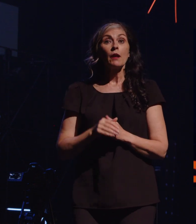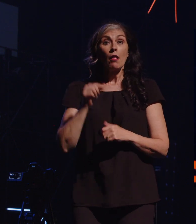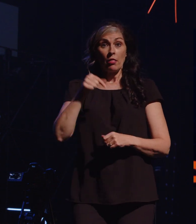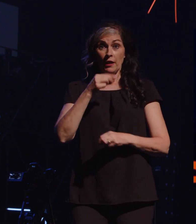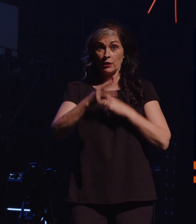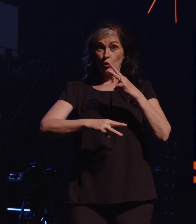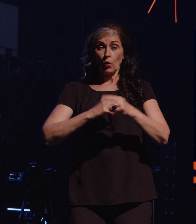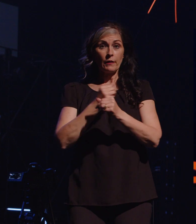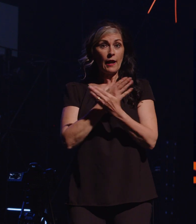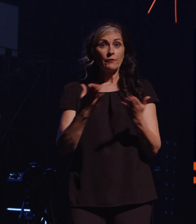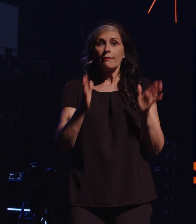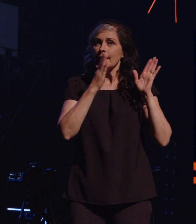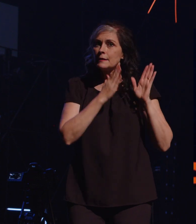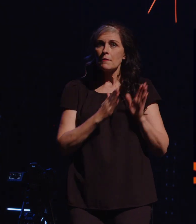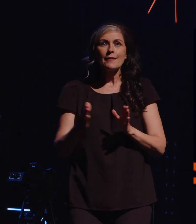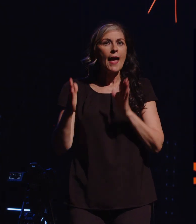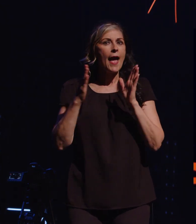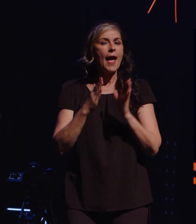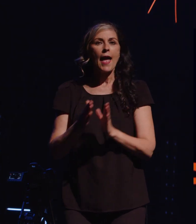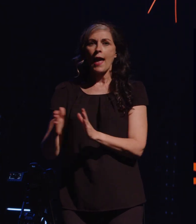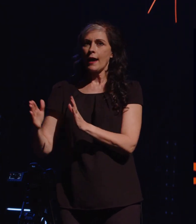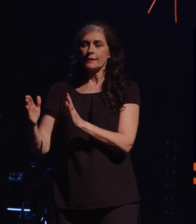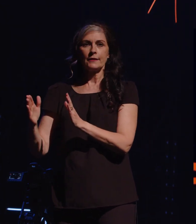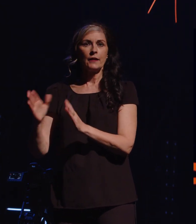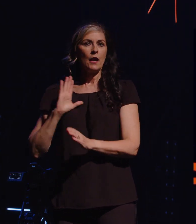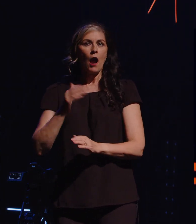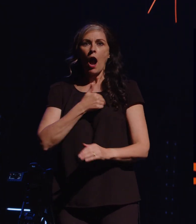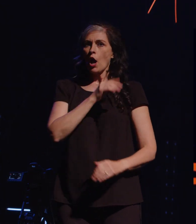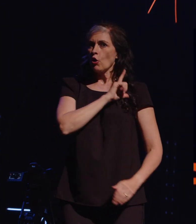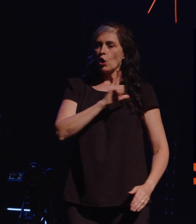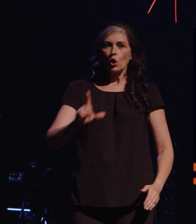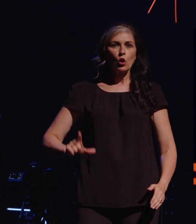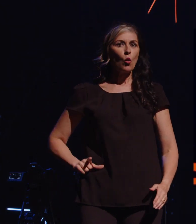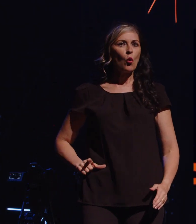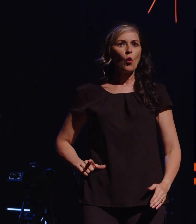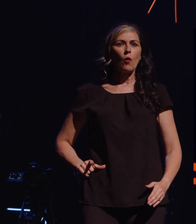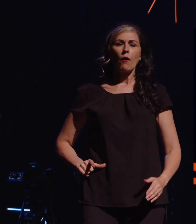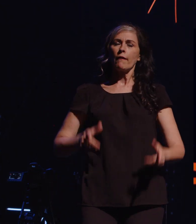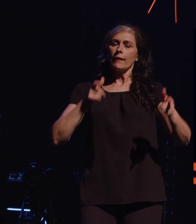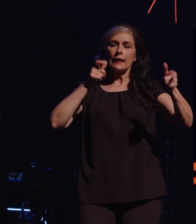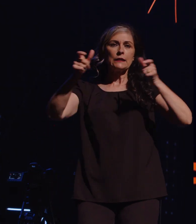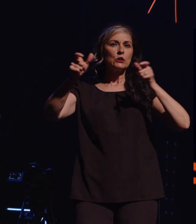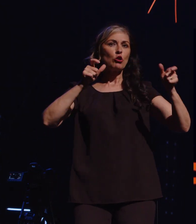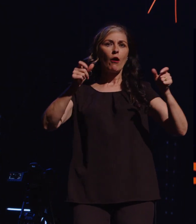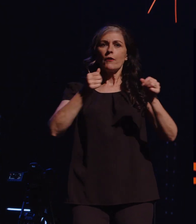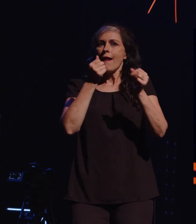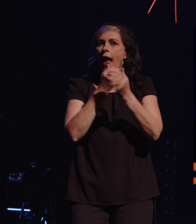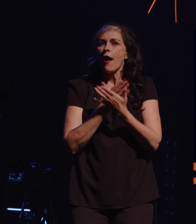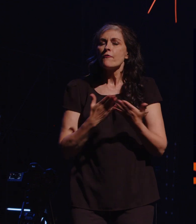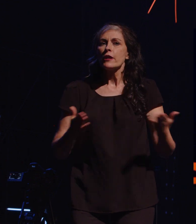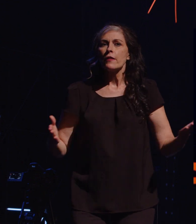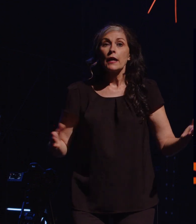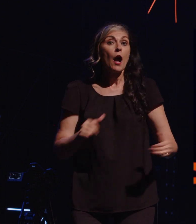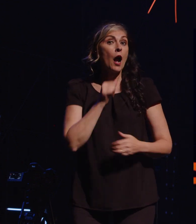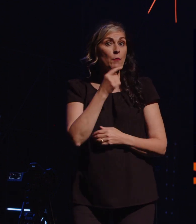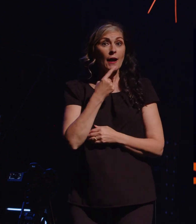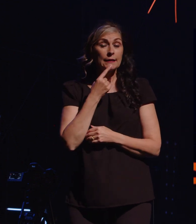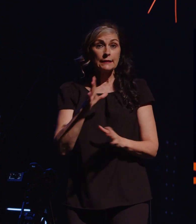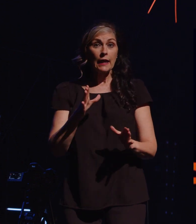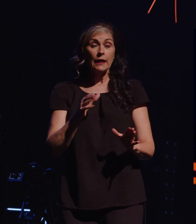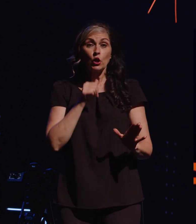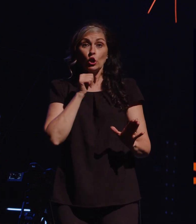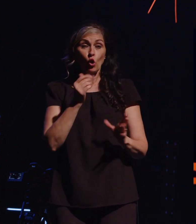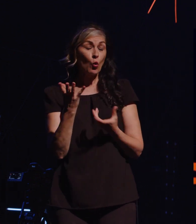world, everything is planned out. Our Lord is sovereign over everything. I'm not saying don't